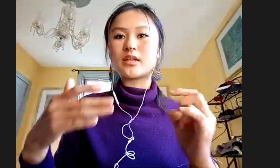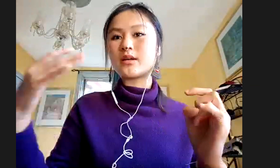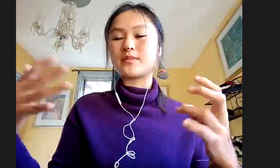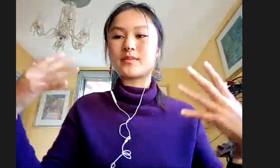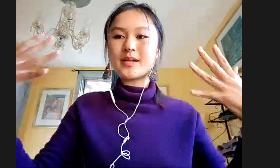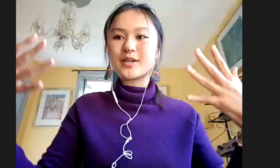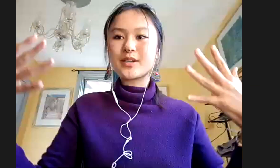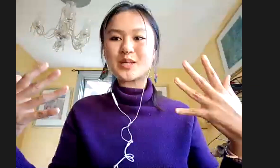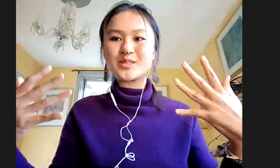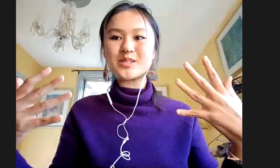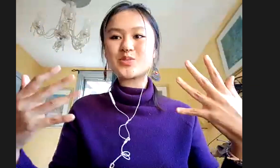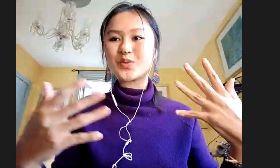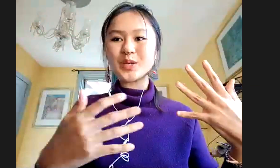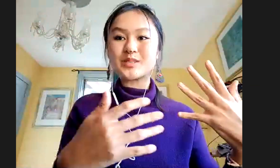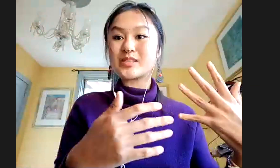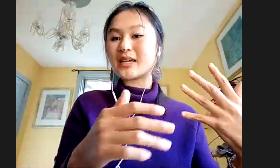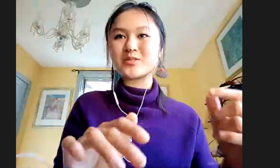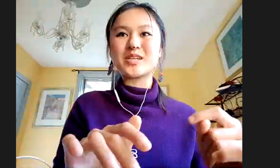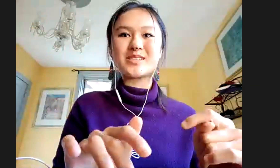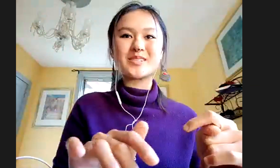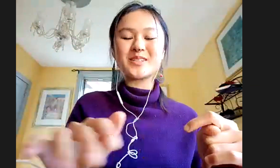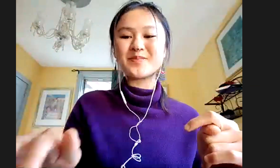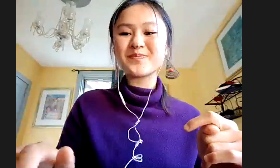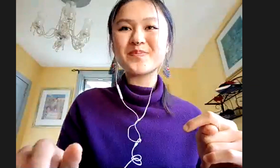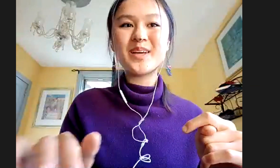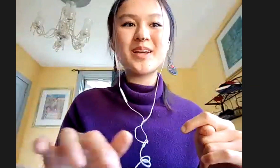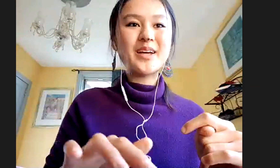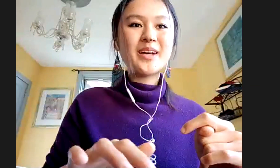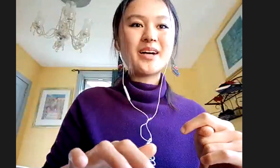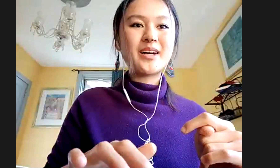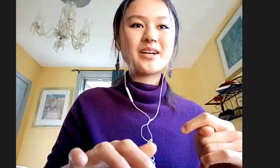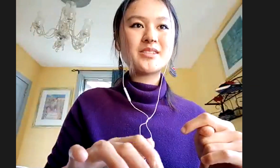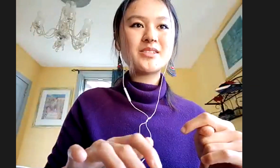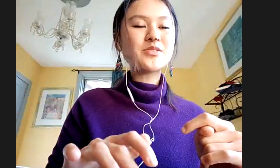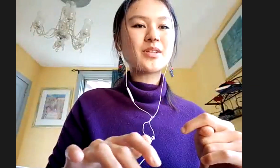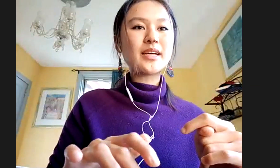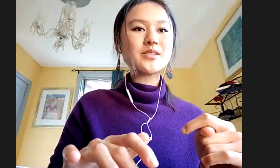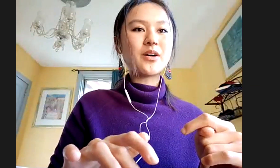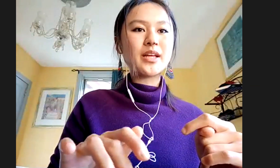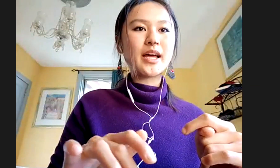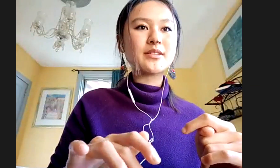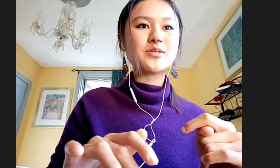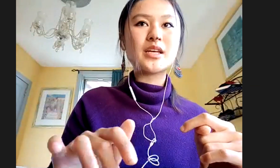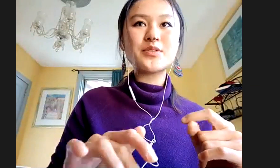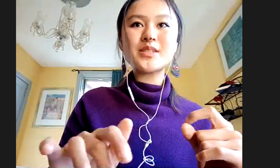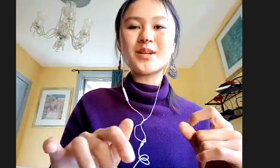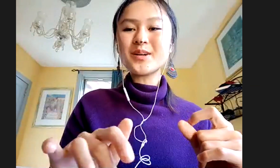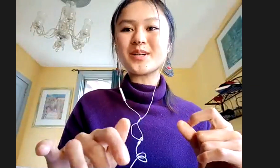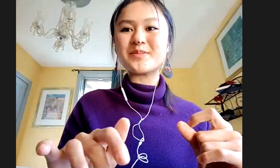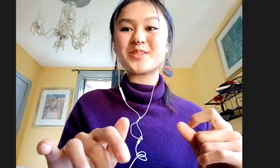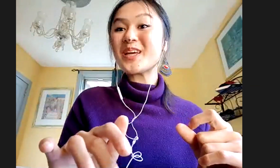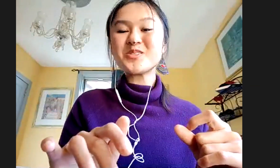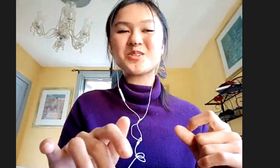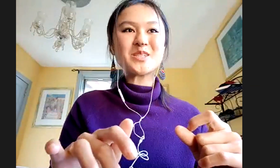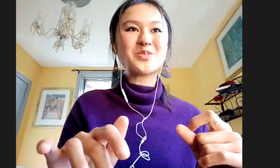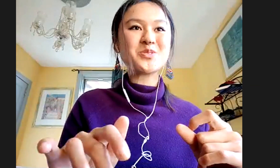annotation configurations for sign language translation. So yeah, so like that is all I had to say for this talk.